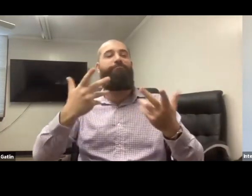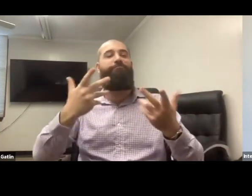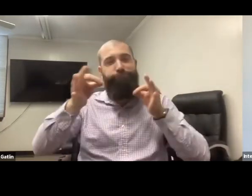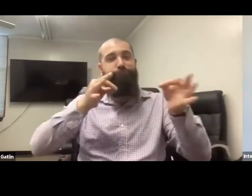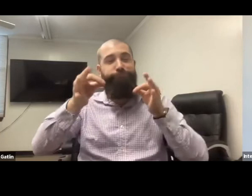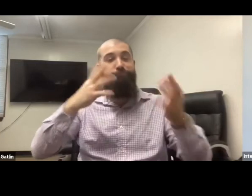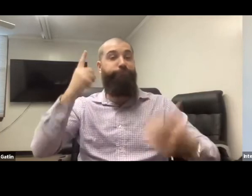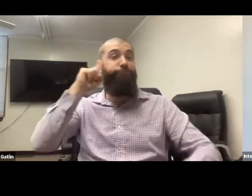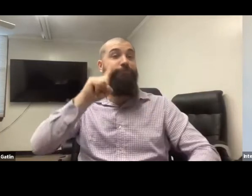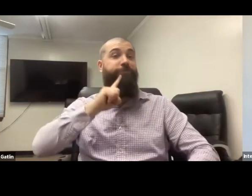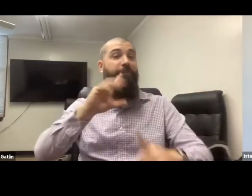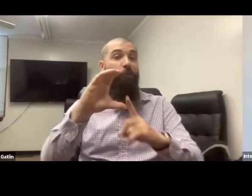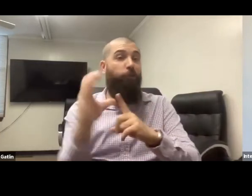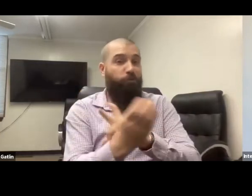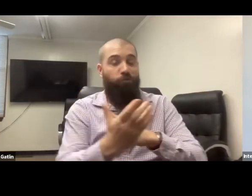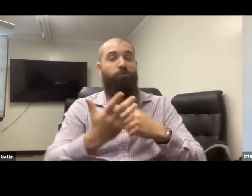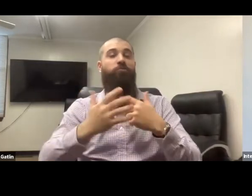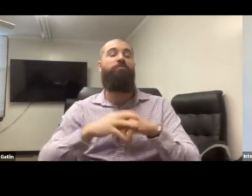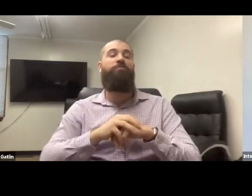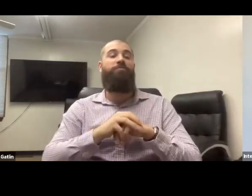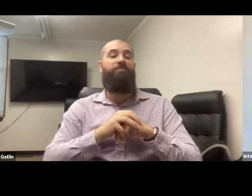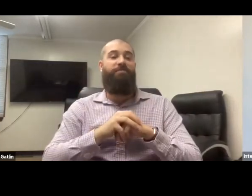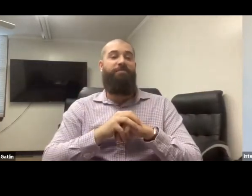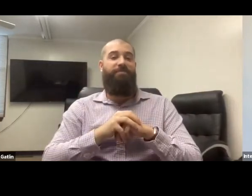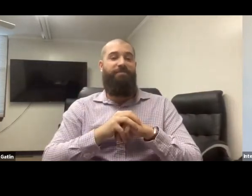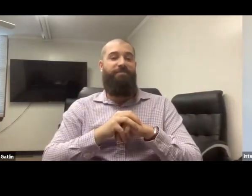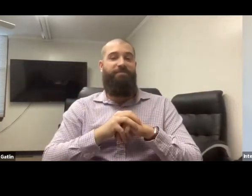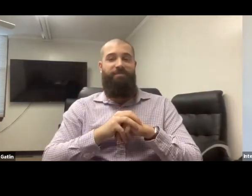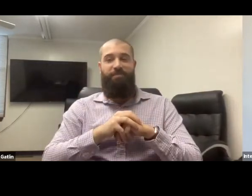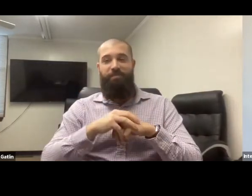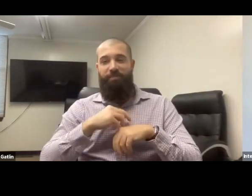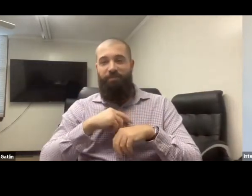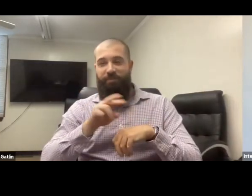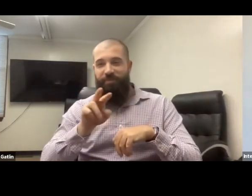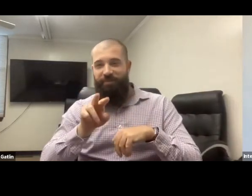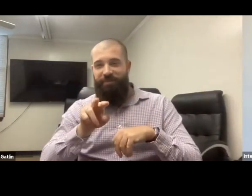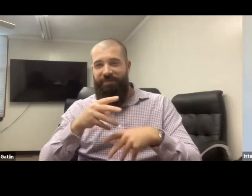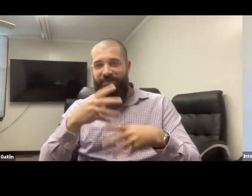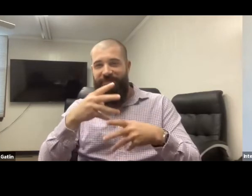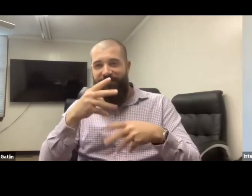So I've talked about my personal experience. I talked about deaf culture now.